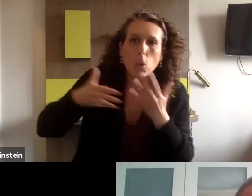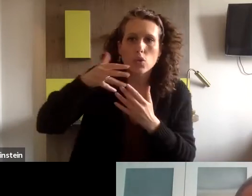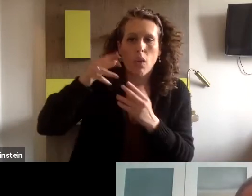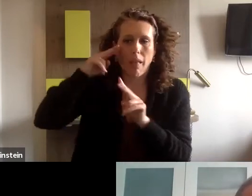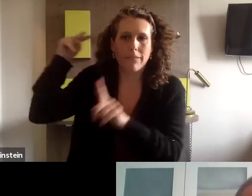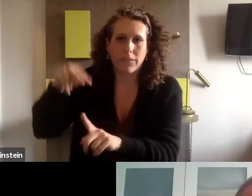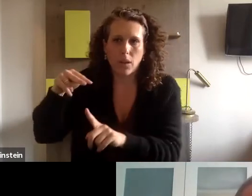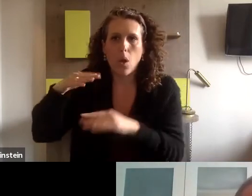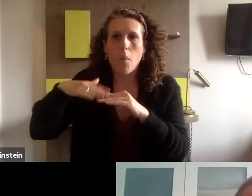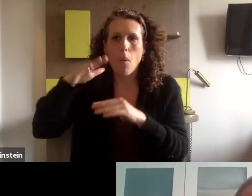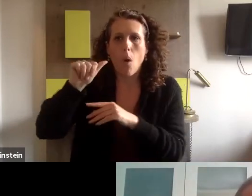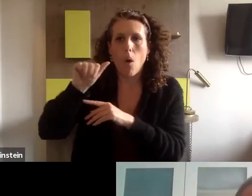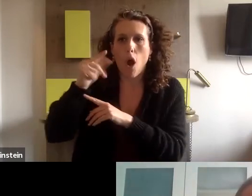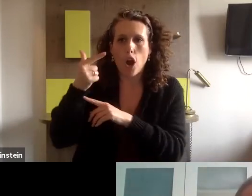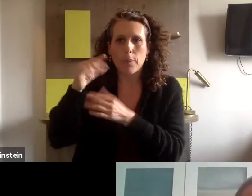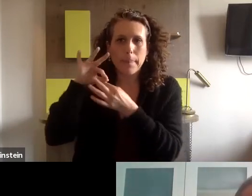more argument-based approaches.